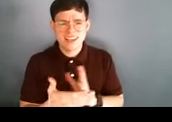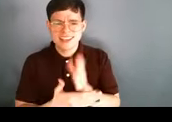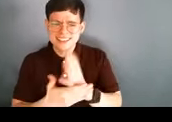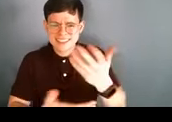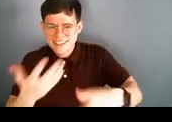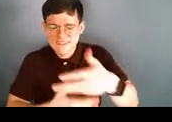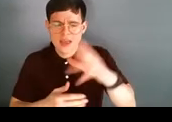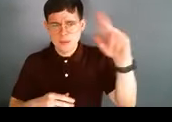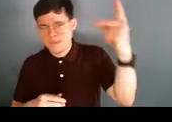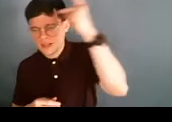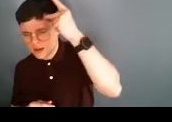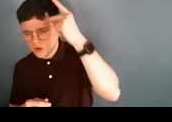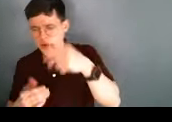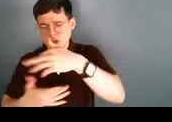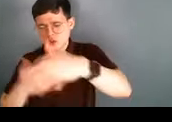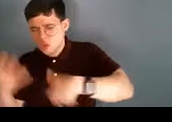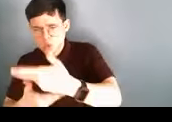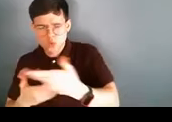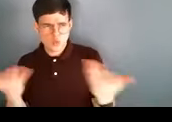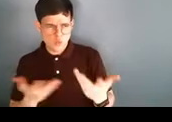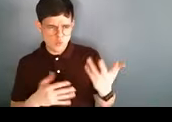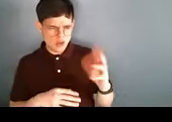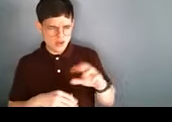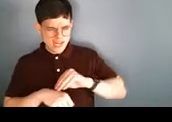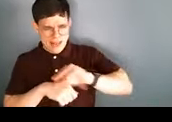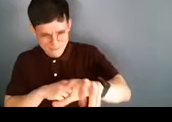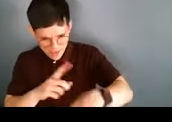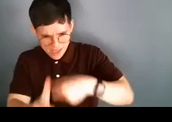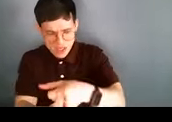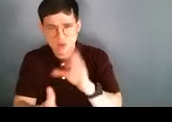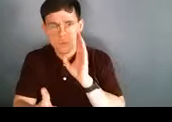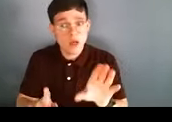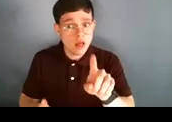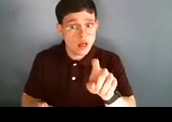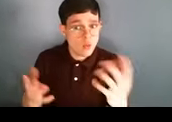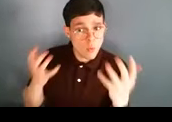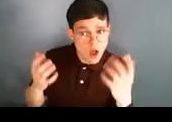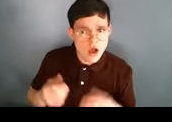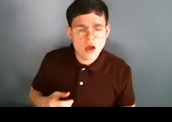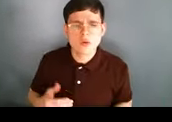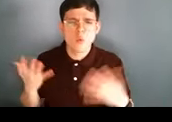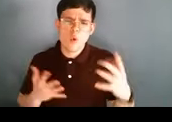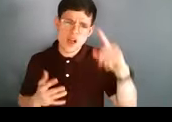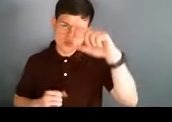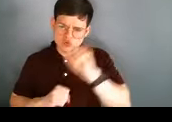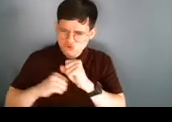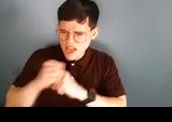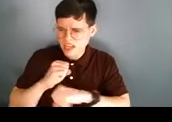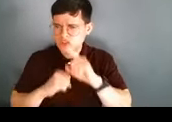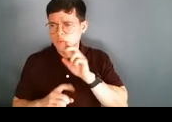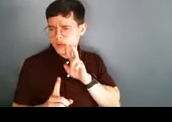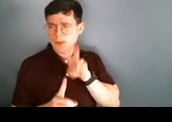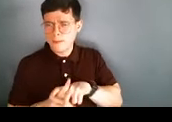political, environmental, etc., do you hope your project will have? What strategies will you employ to achieve the